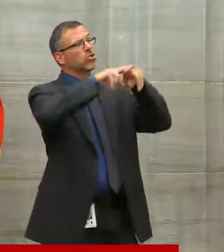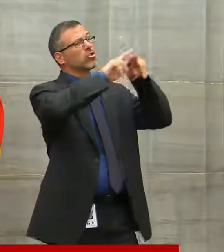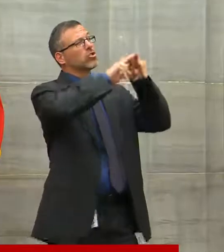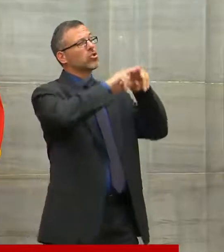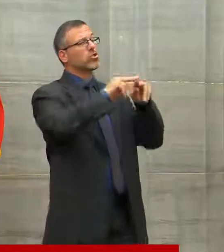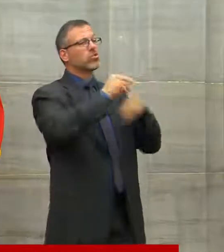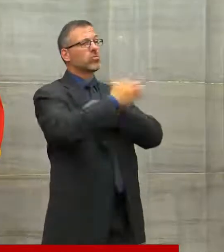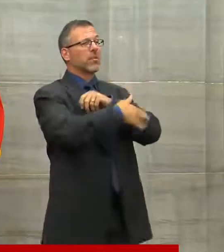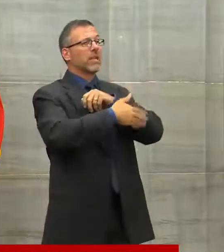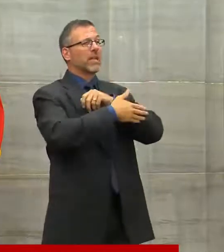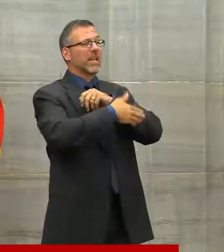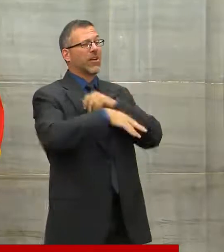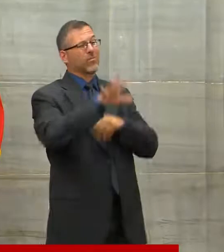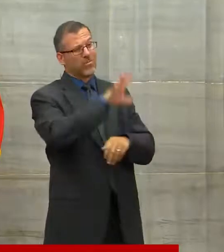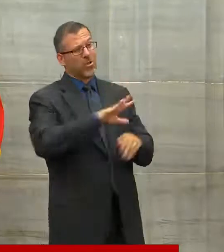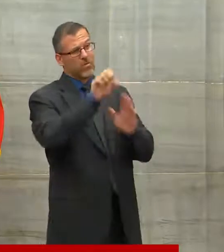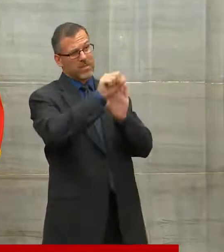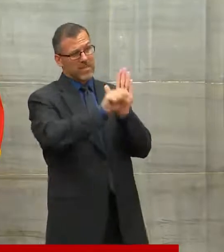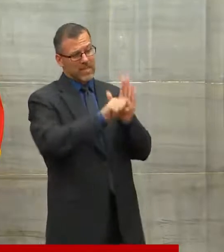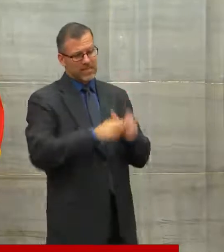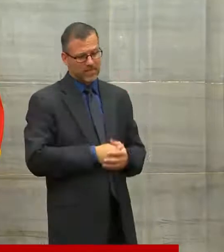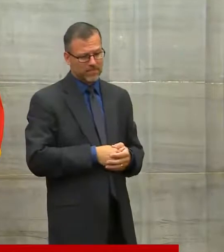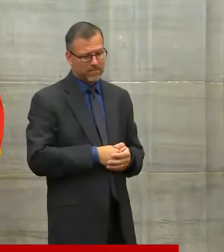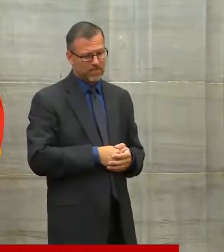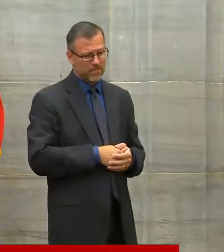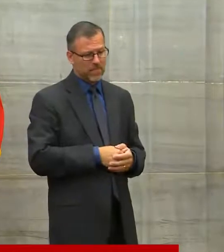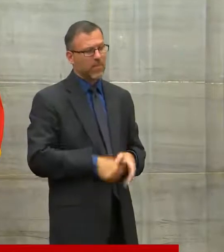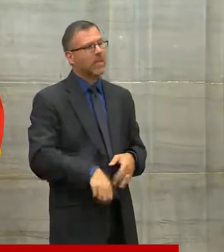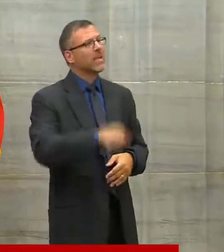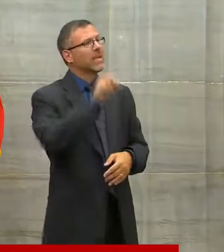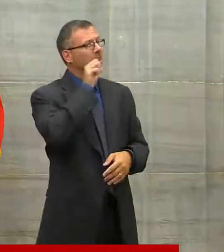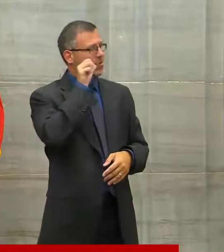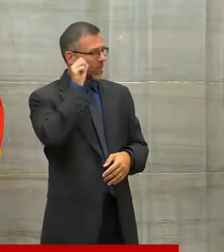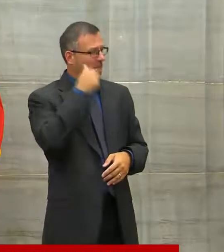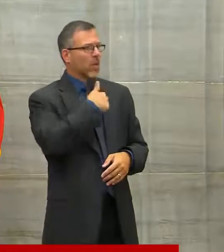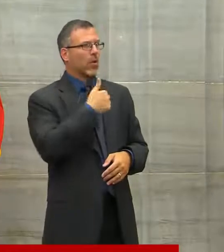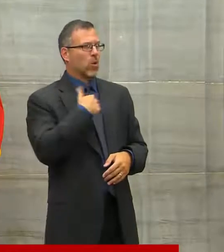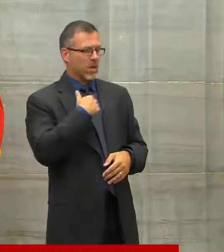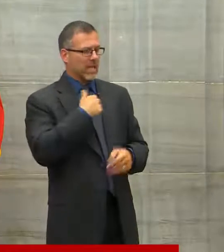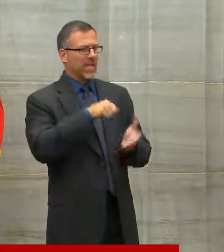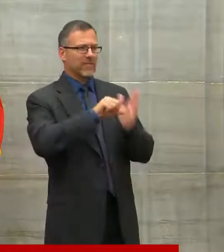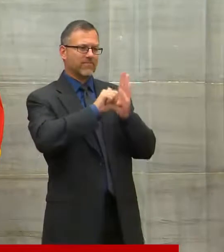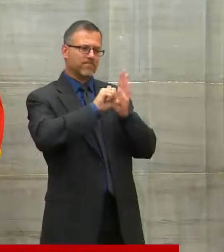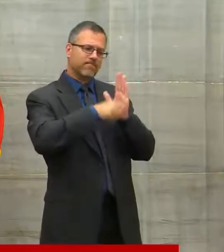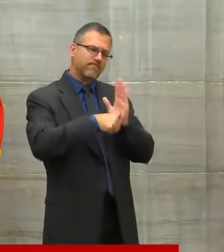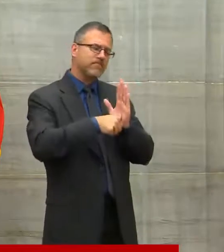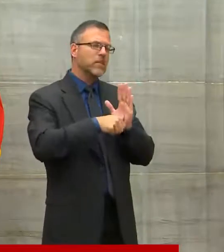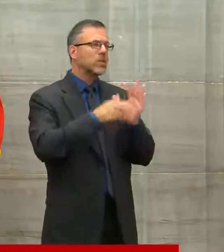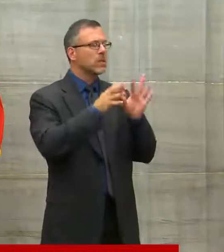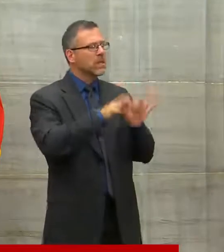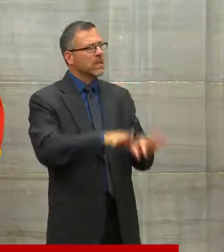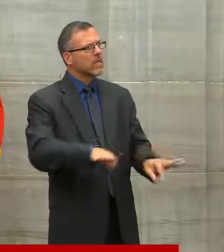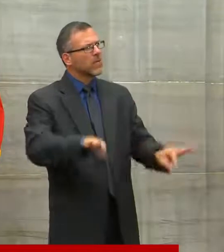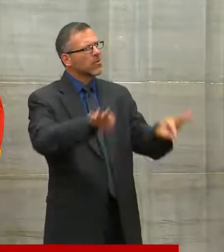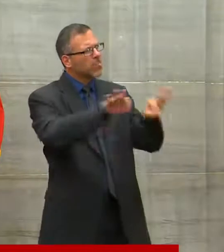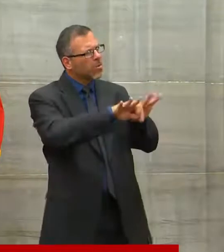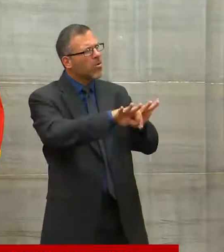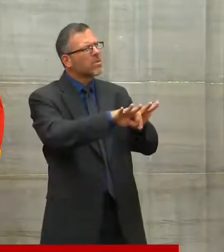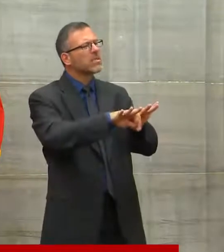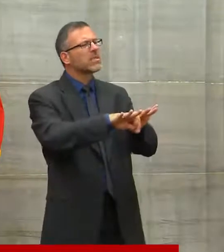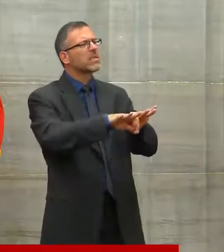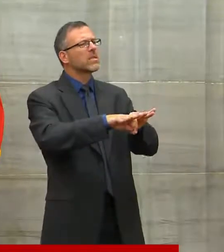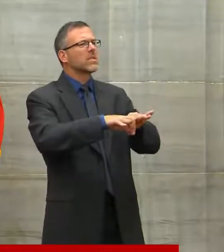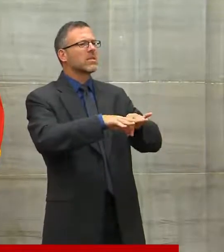state. We talked at length yesterday about the seriousness of that, about how important it is that small